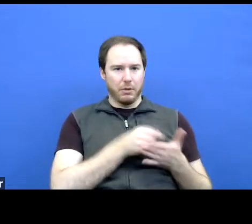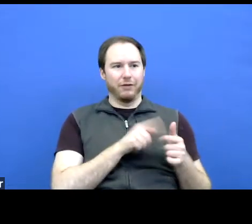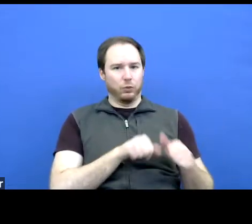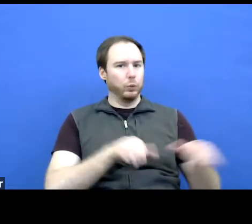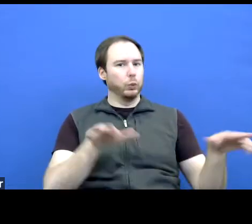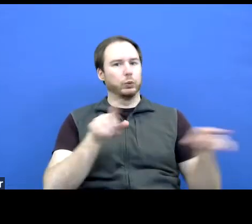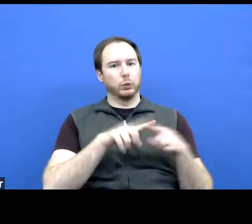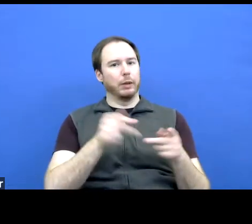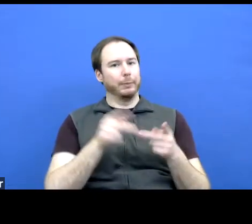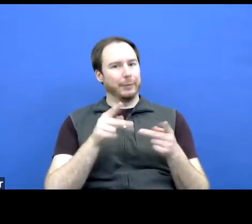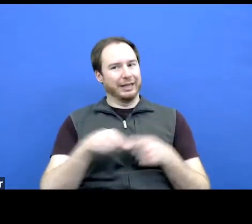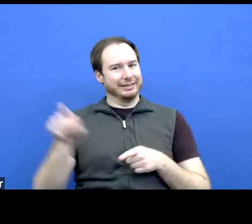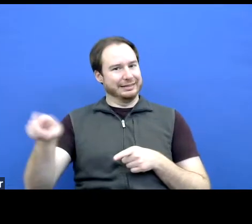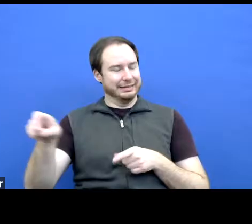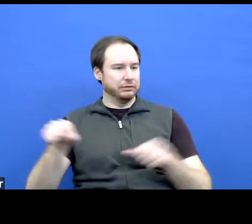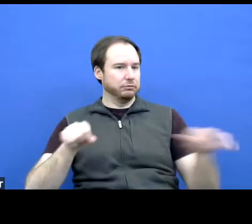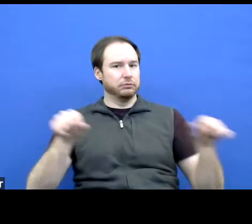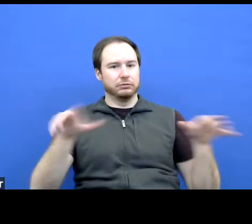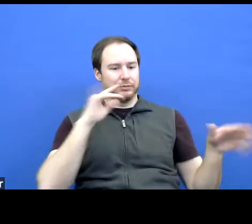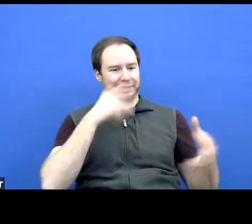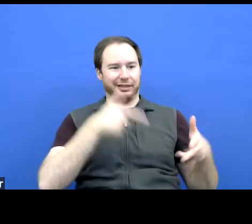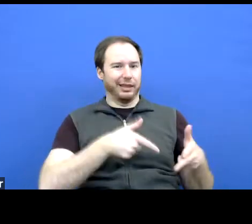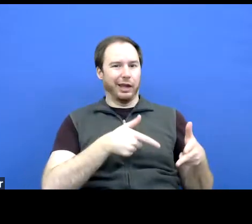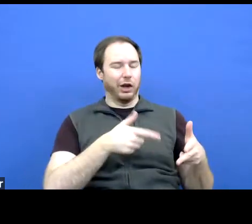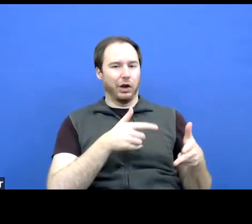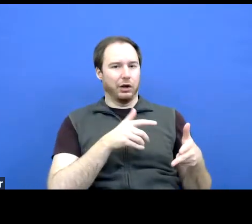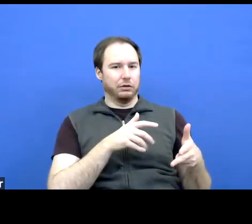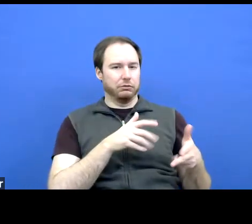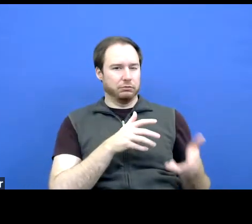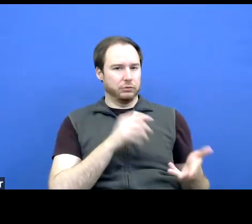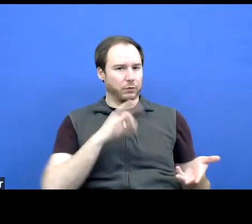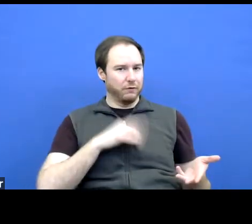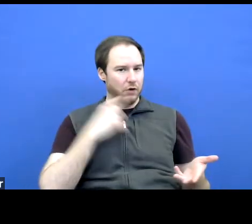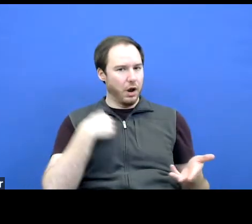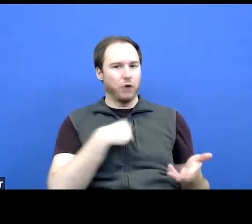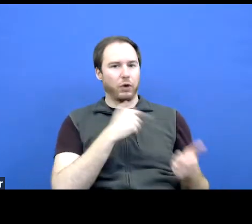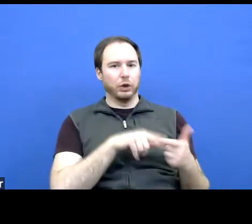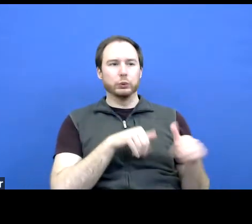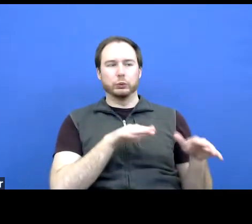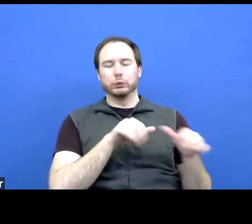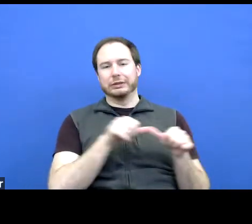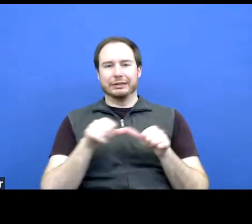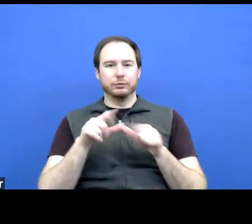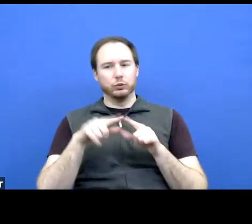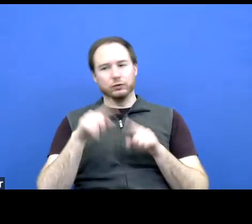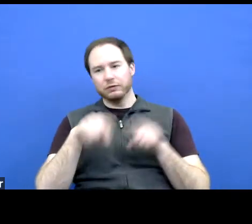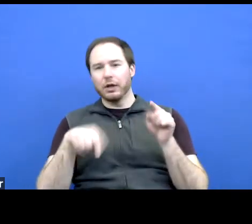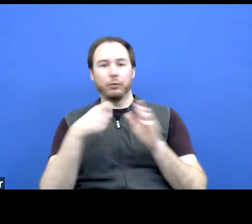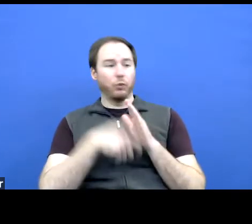utilize those cars, or not. If they're on the ground, they're not making money. Right. Try to keep them out as much as we can.